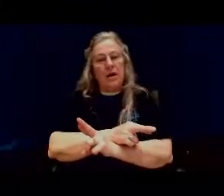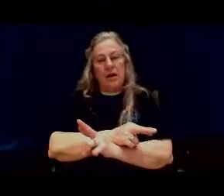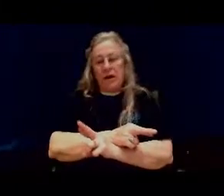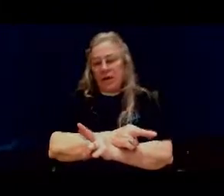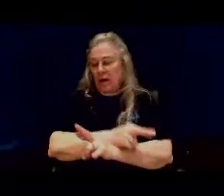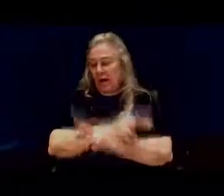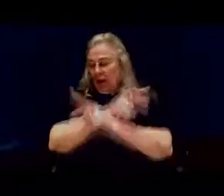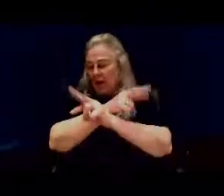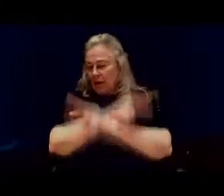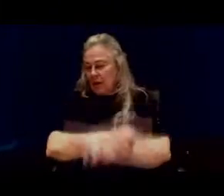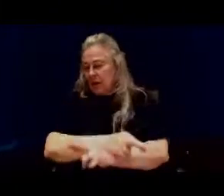Leaning,